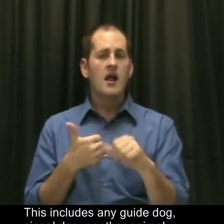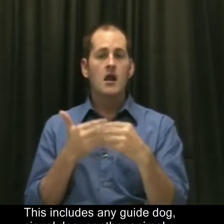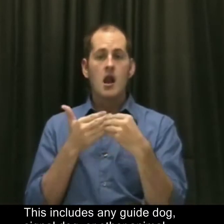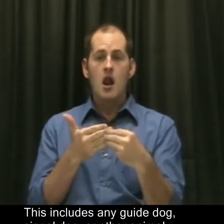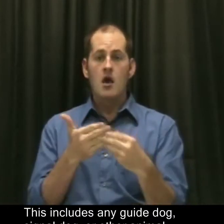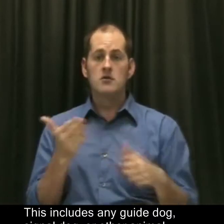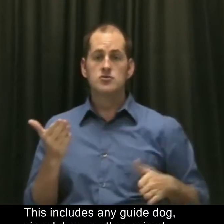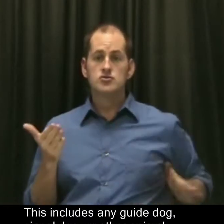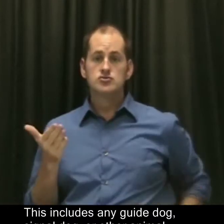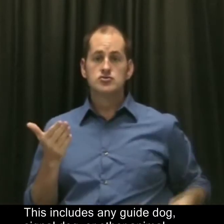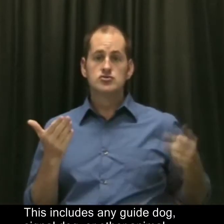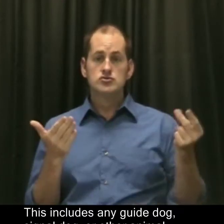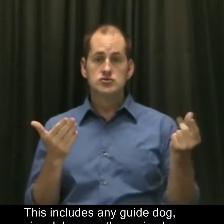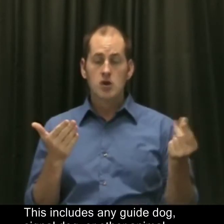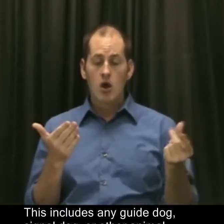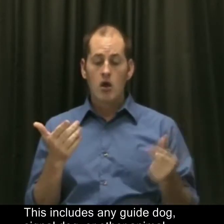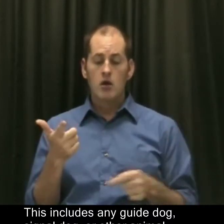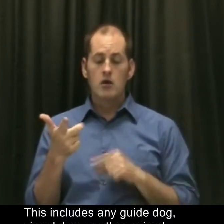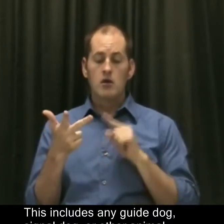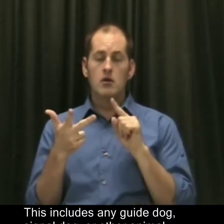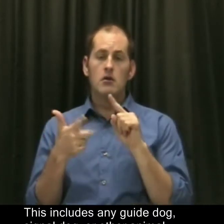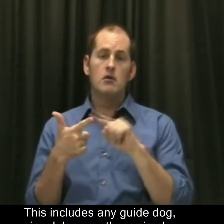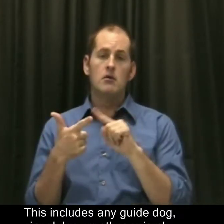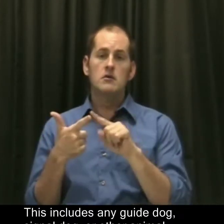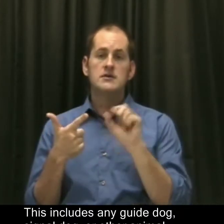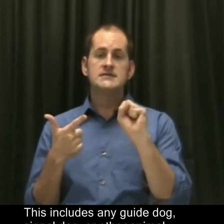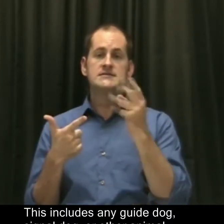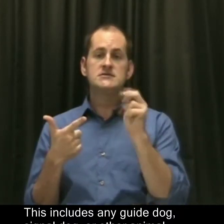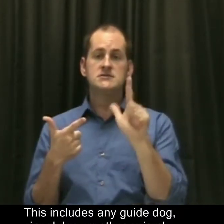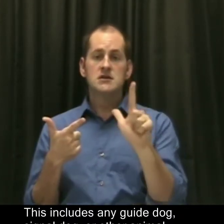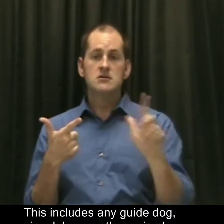dog, signal dog, or other animal